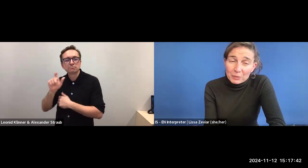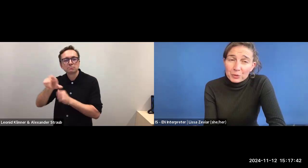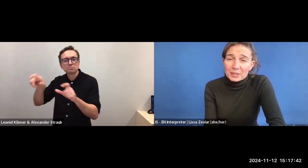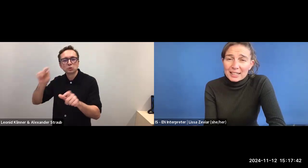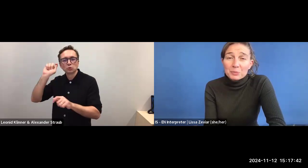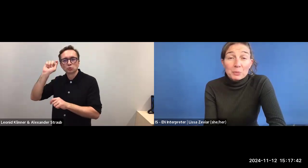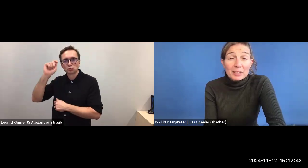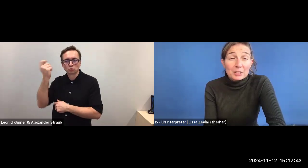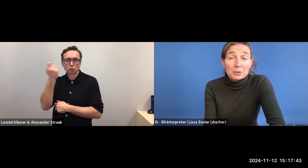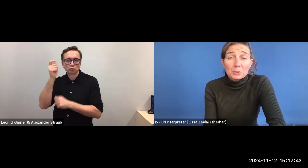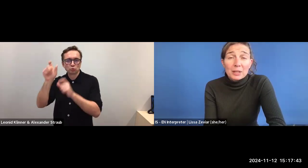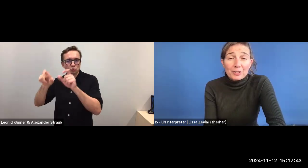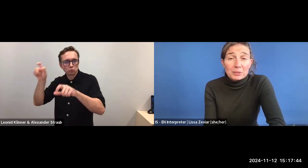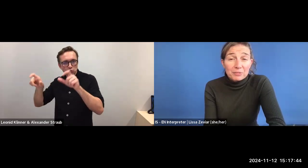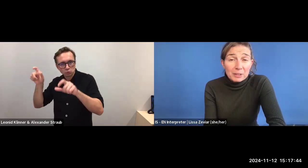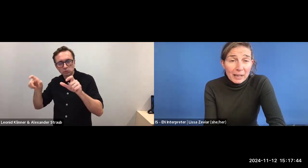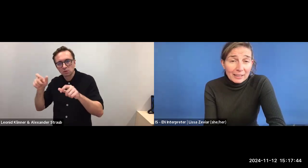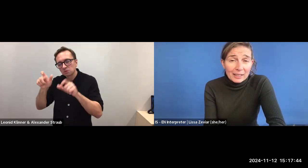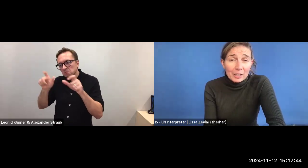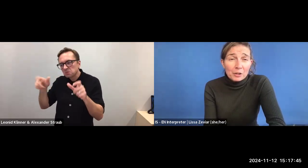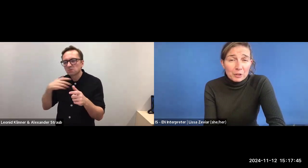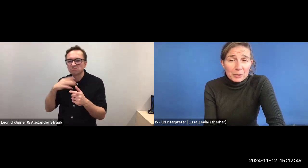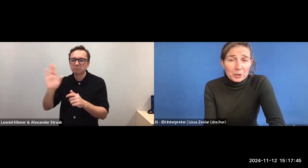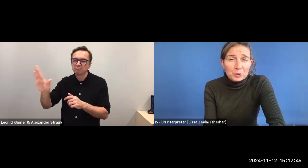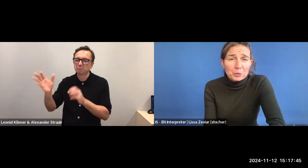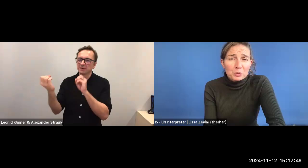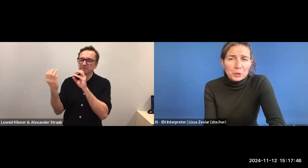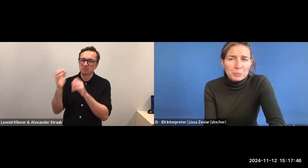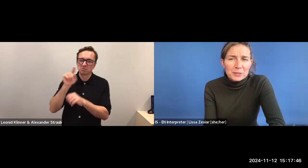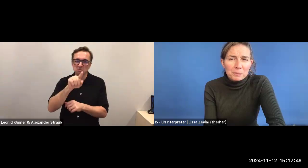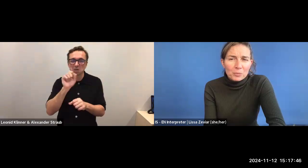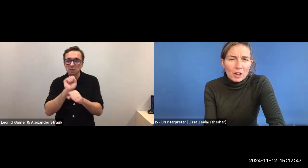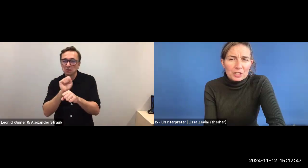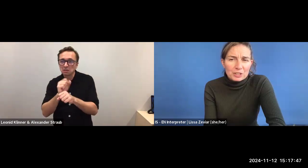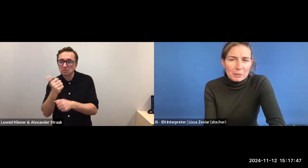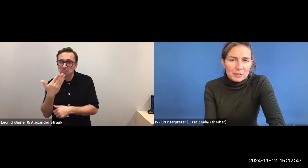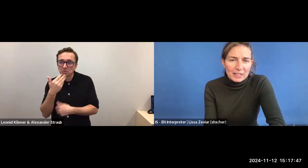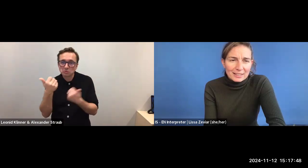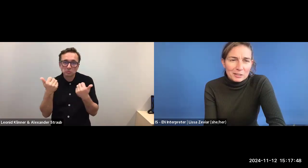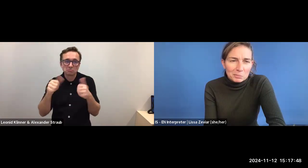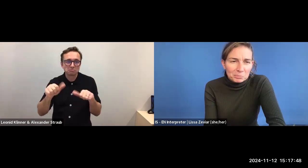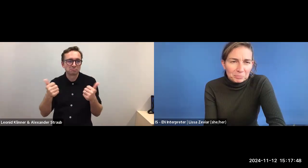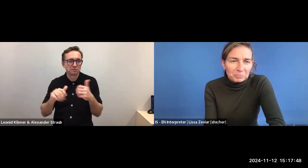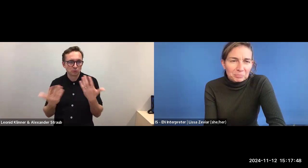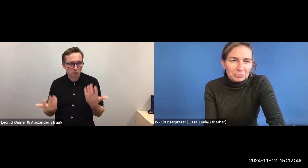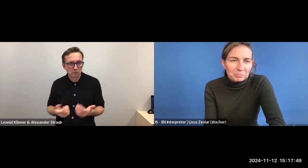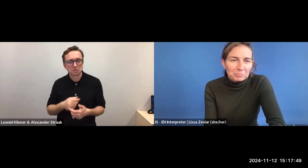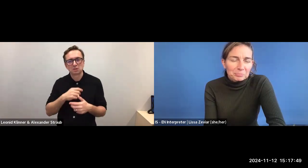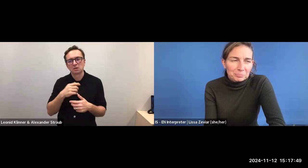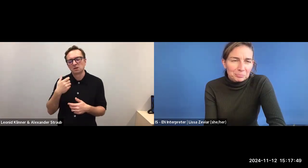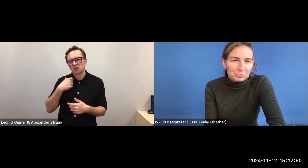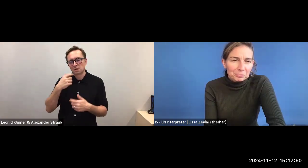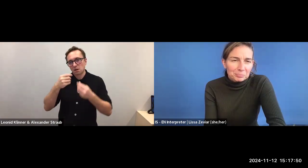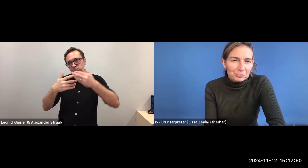So once they went through the test, we wanted to gather some feedback from the two groups on this receptive task.